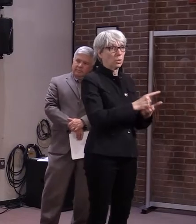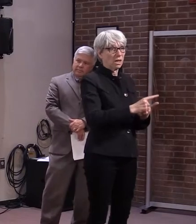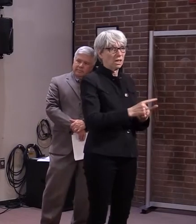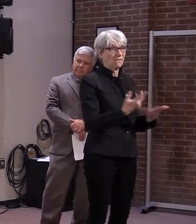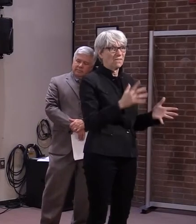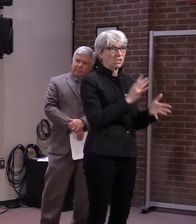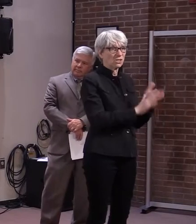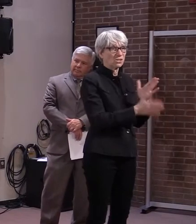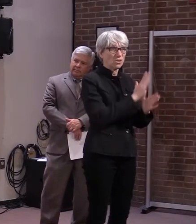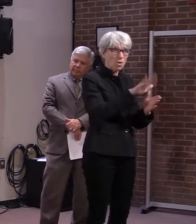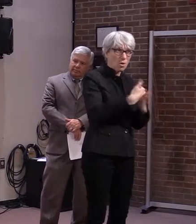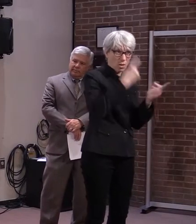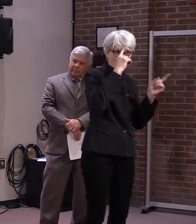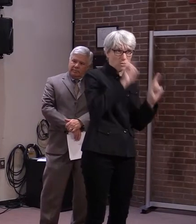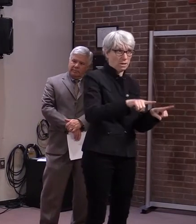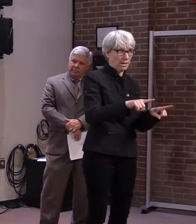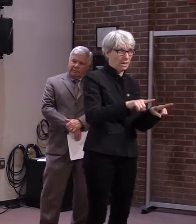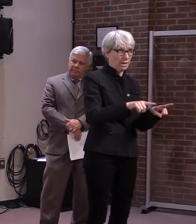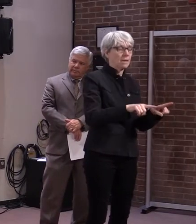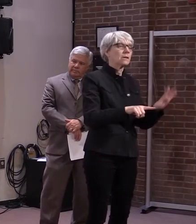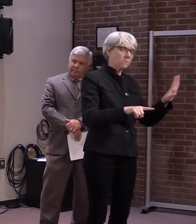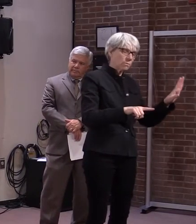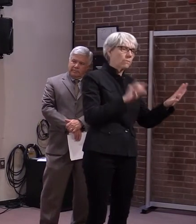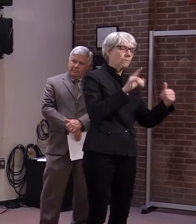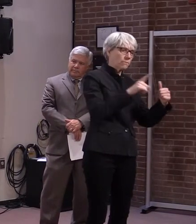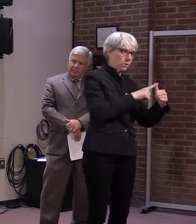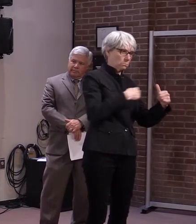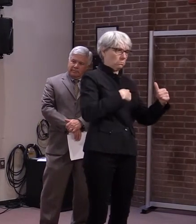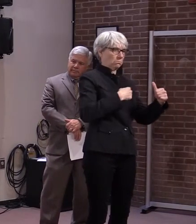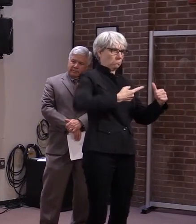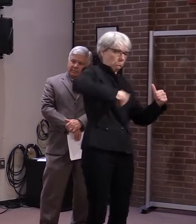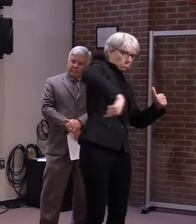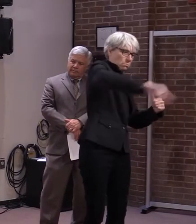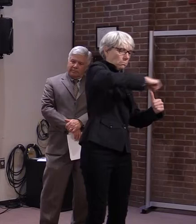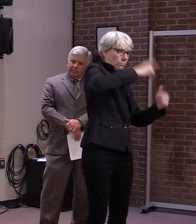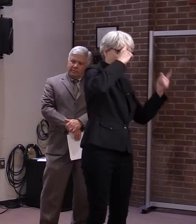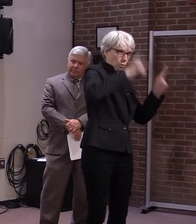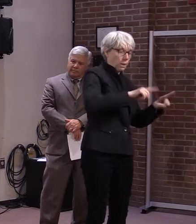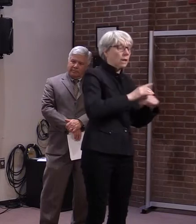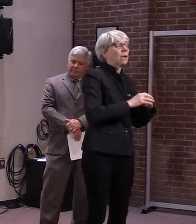upon. But having heard